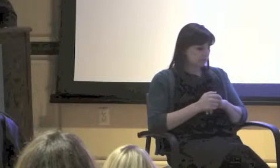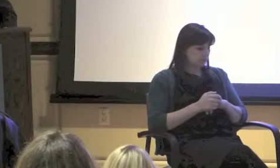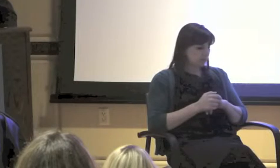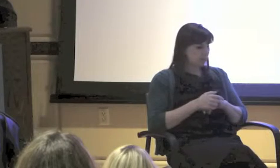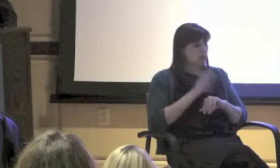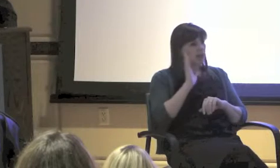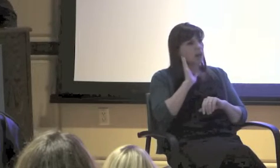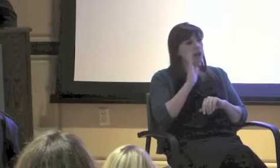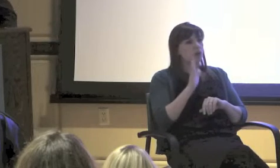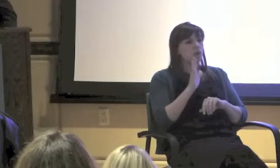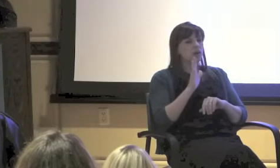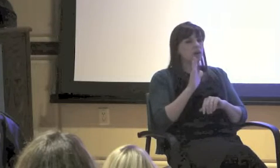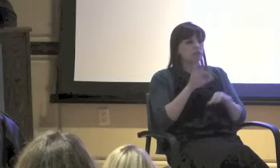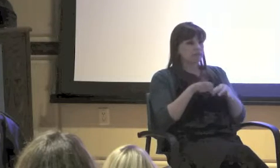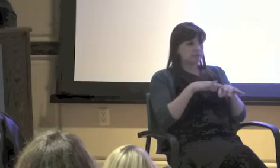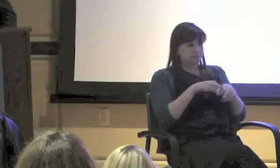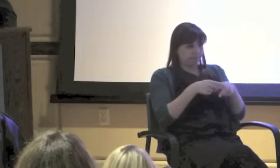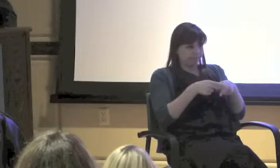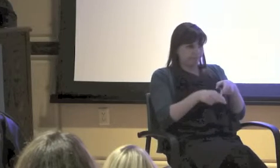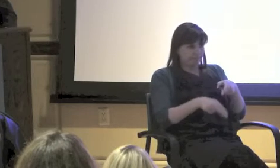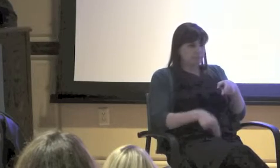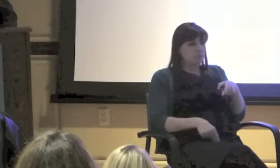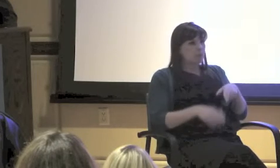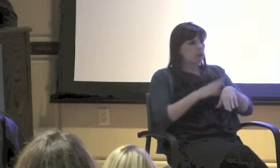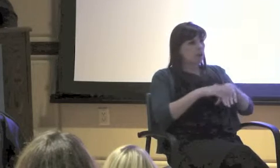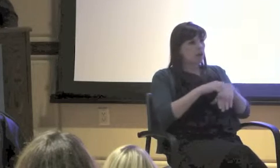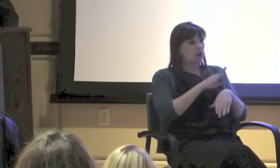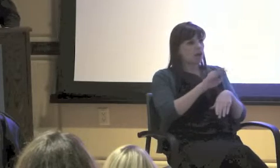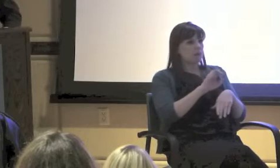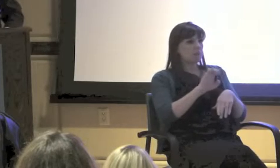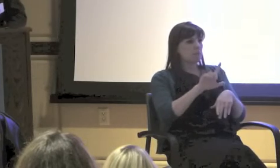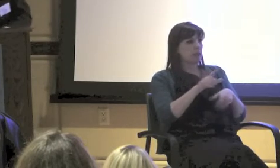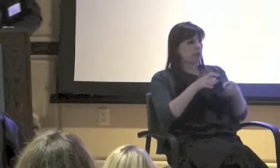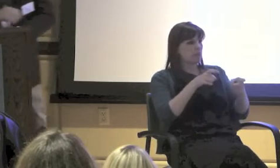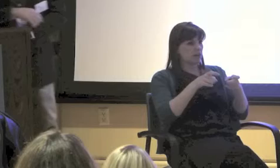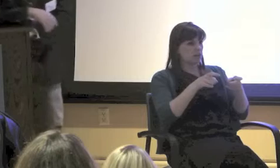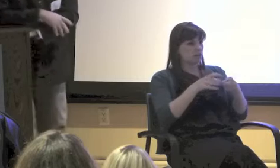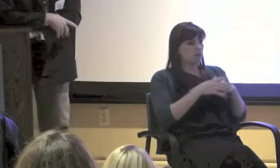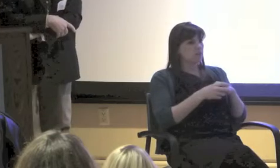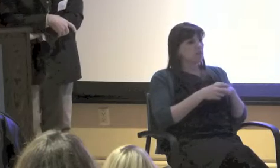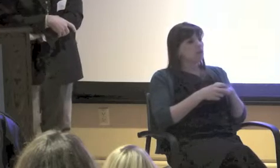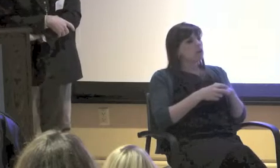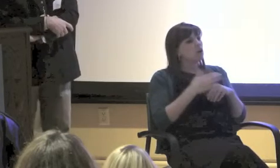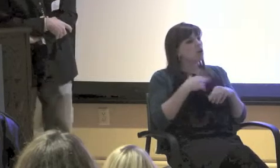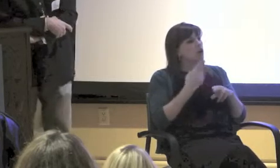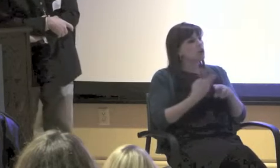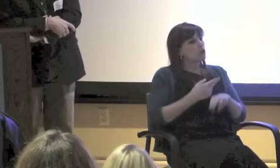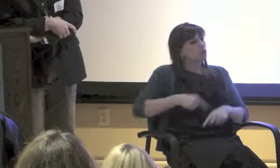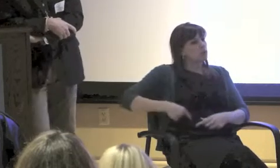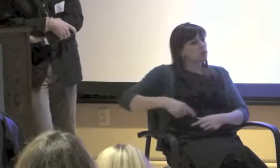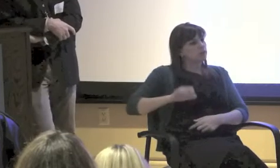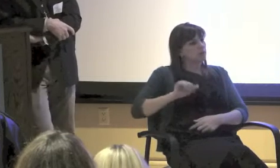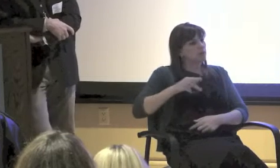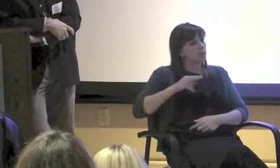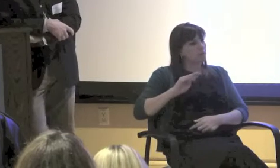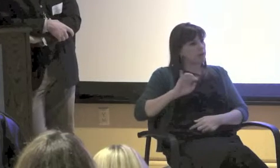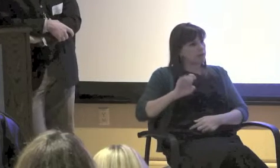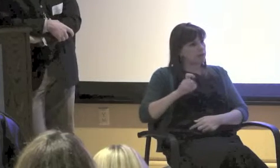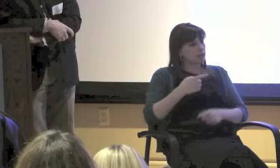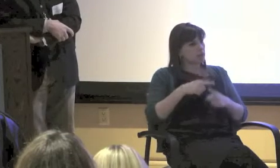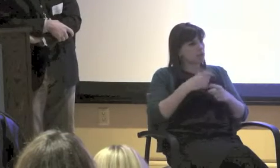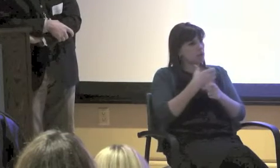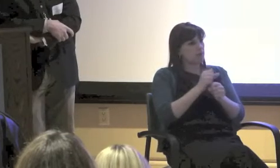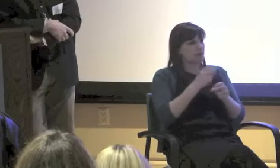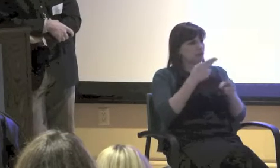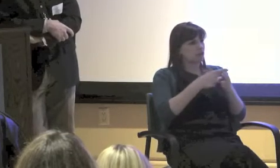I'll just touch briefly on the on bowel management. We also use the appendix sometimes to create what's called a